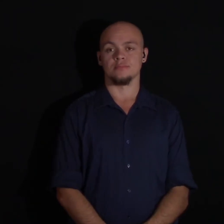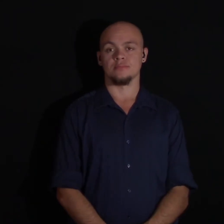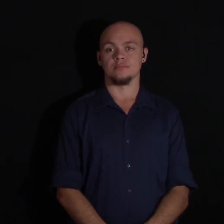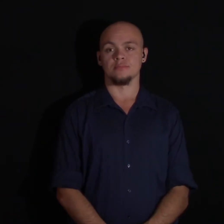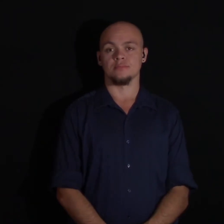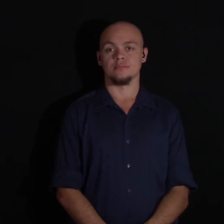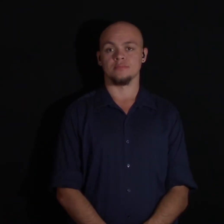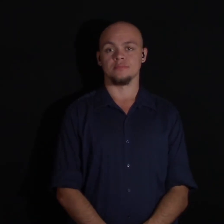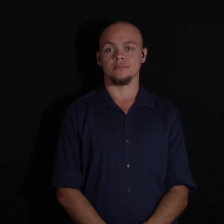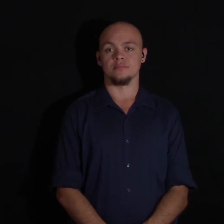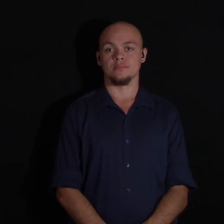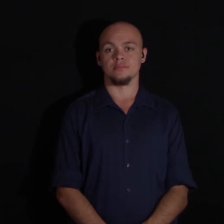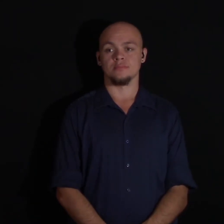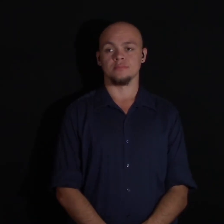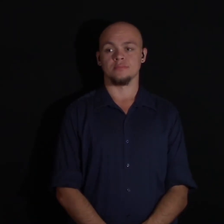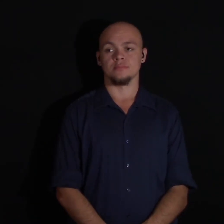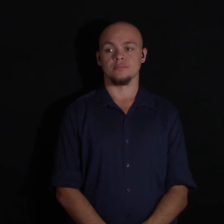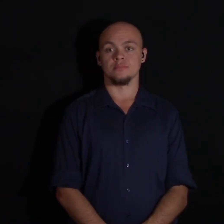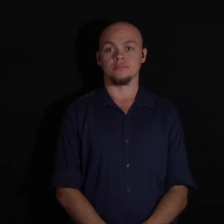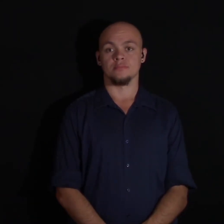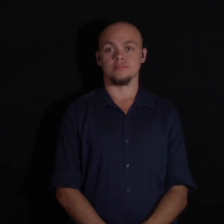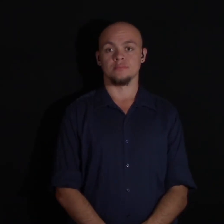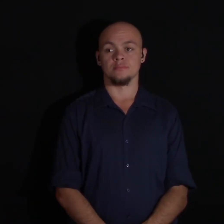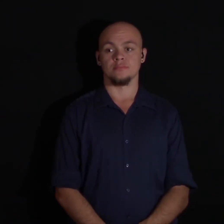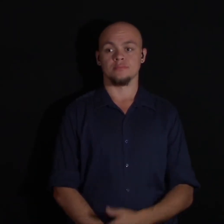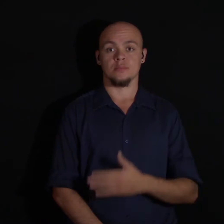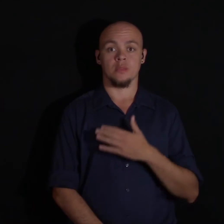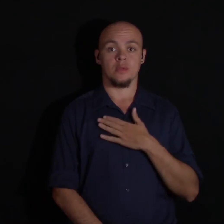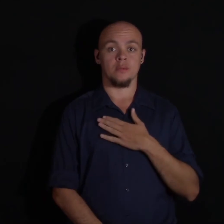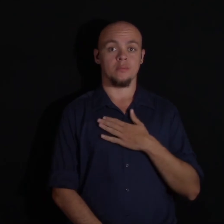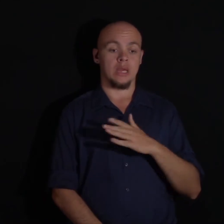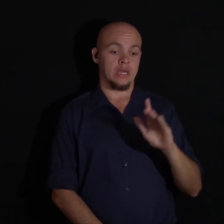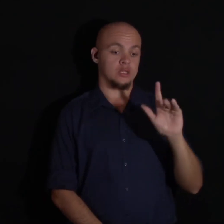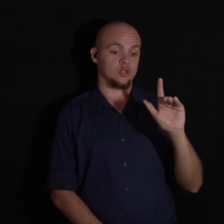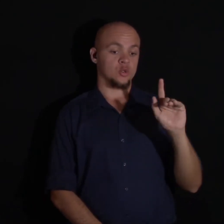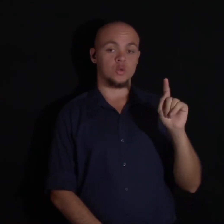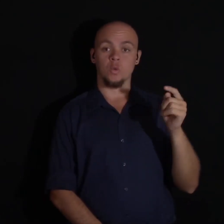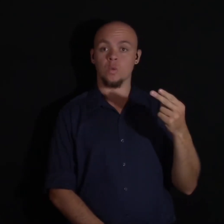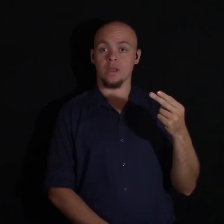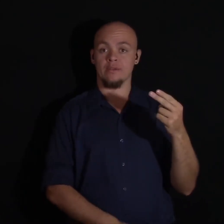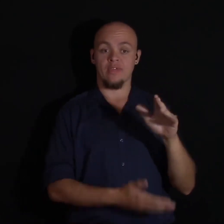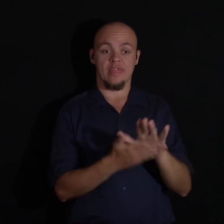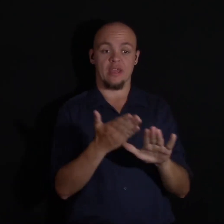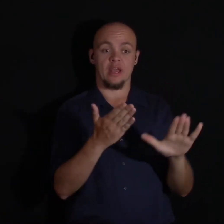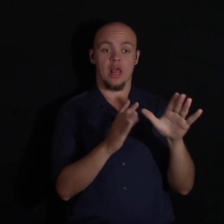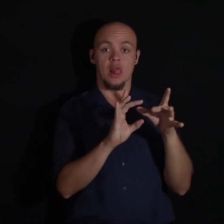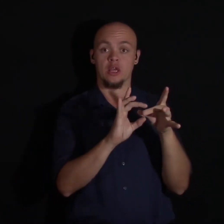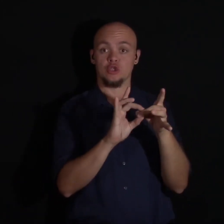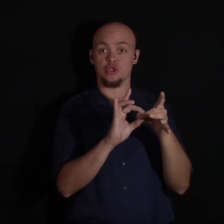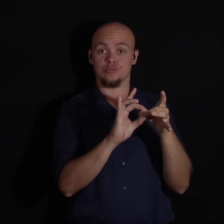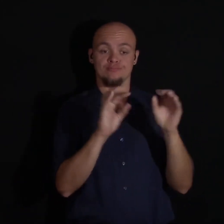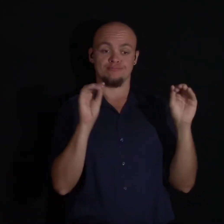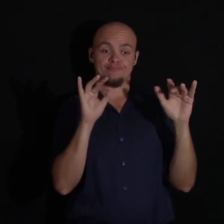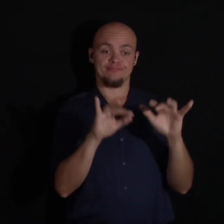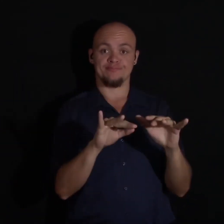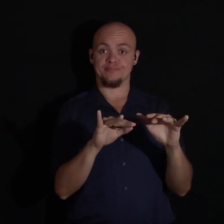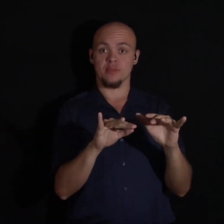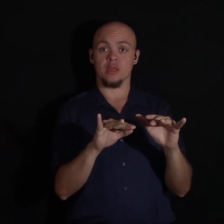On the last evening of my 25th college reunion, there was a party in a